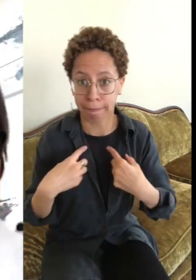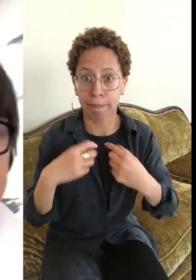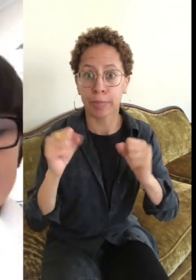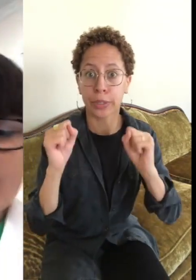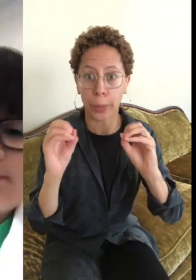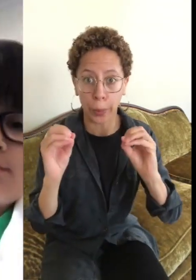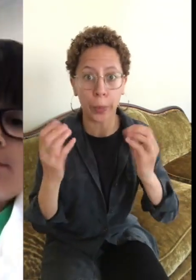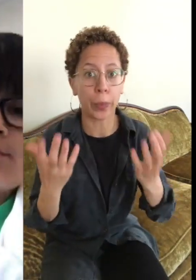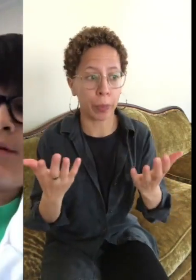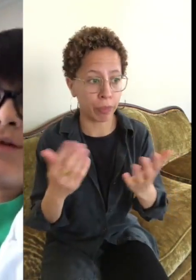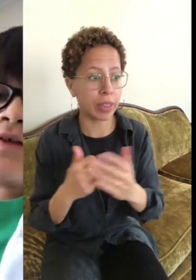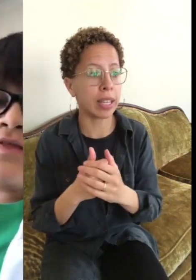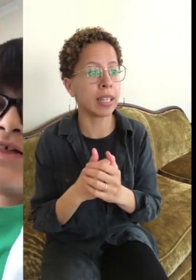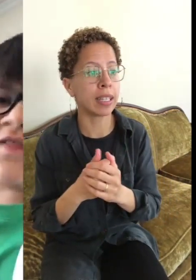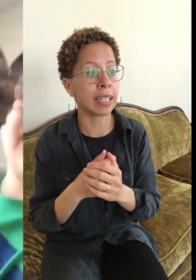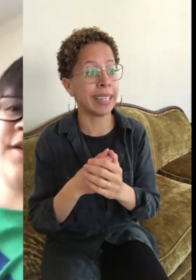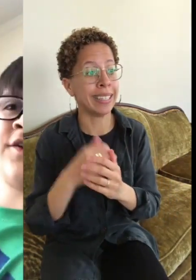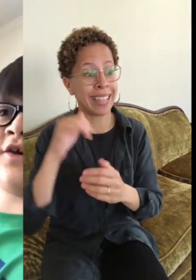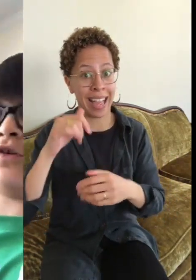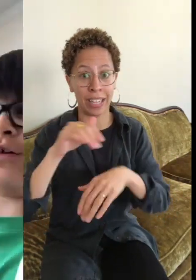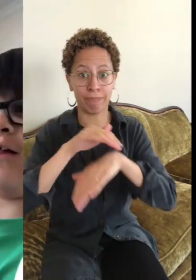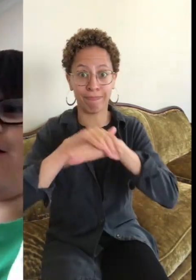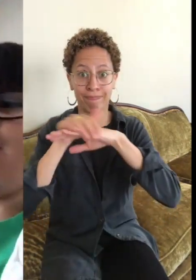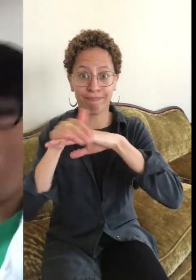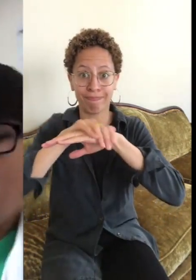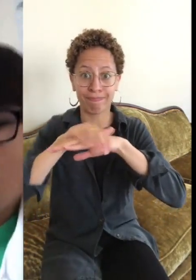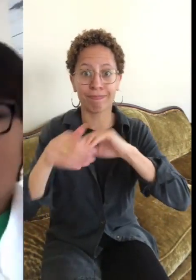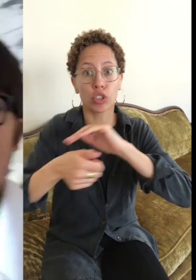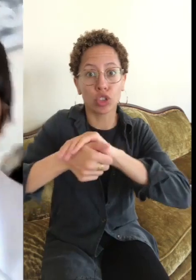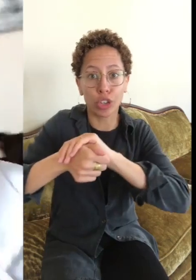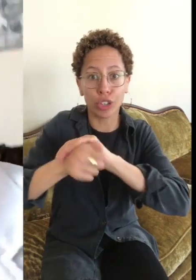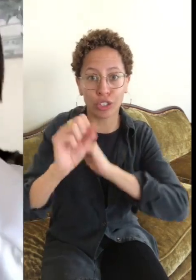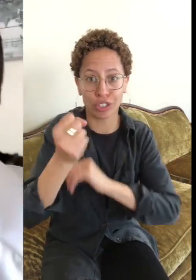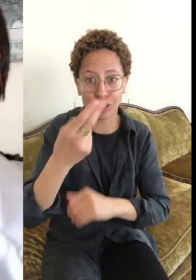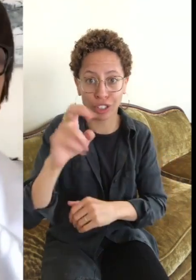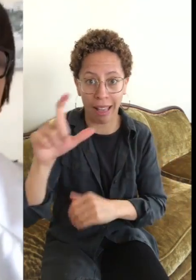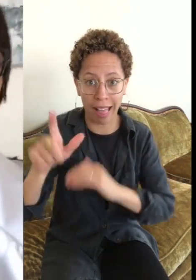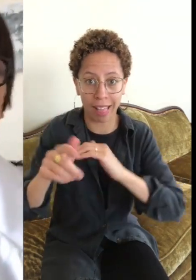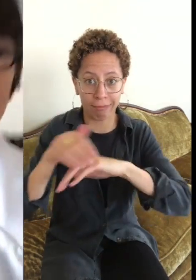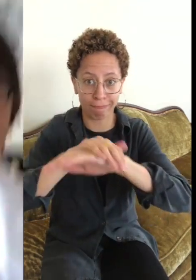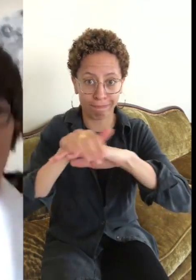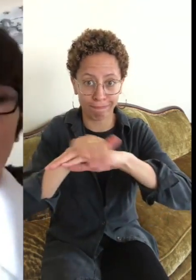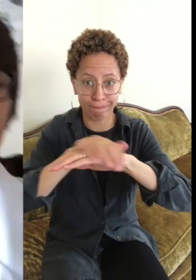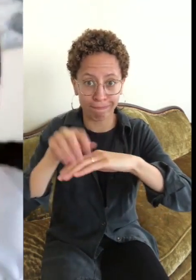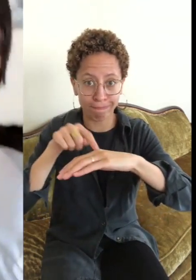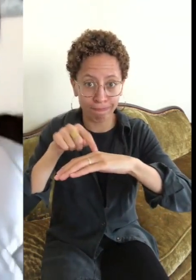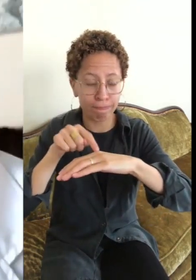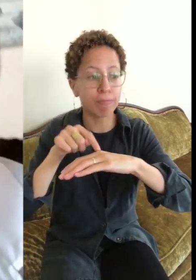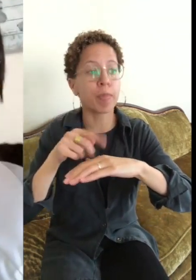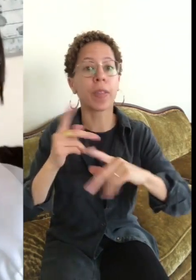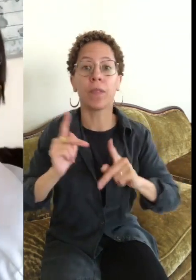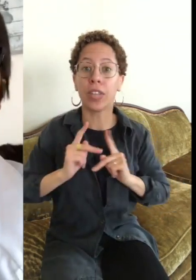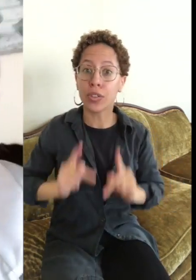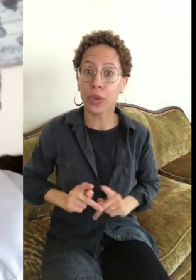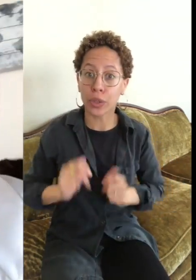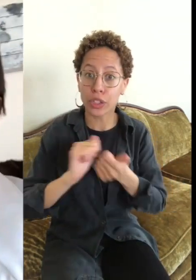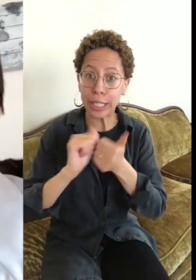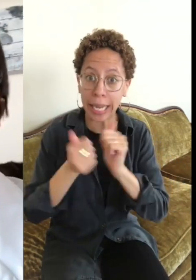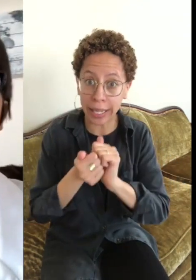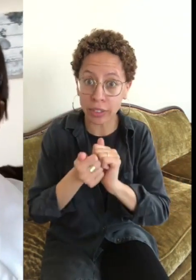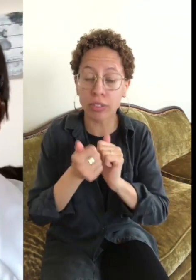So, this is a turtle shell, and here's a physical change for a